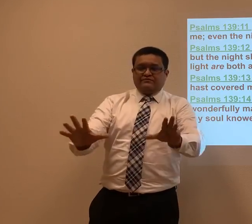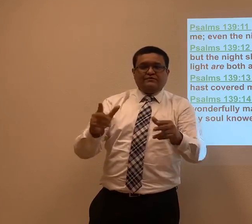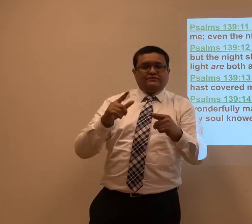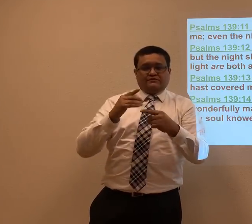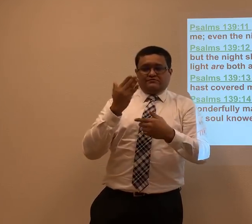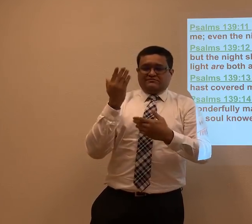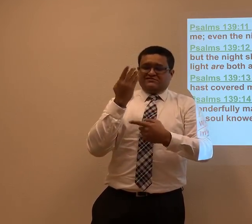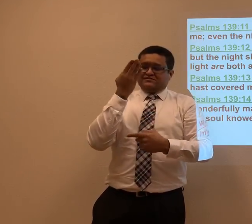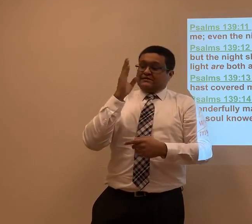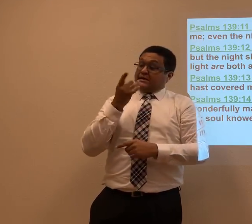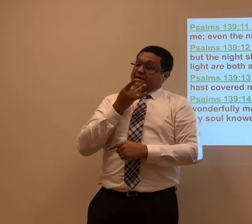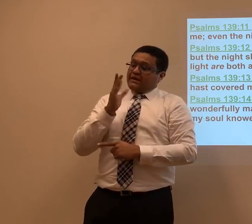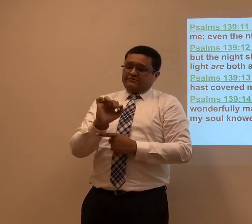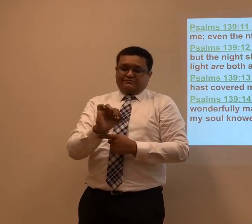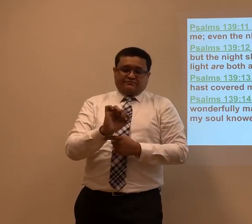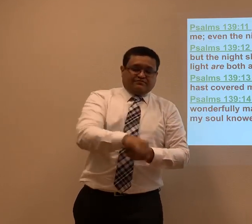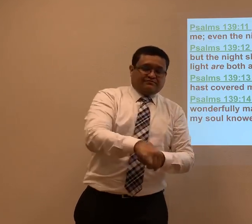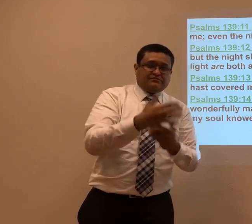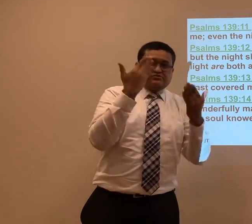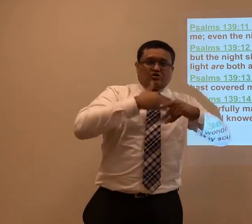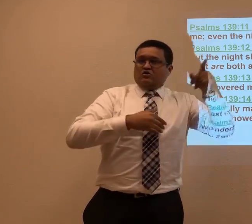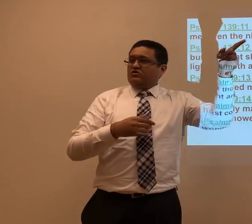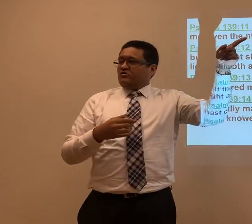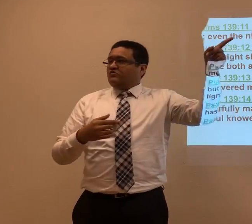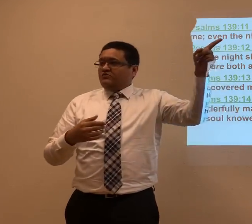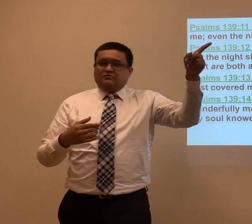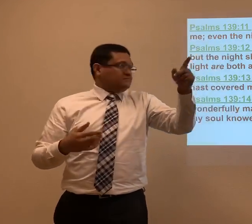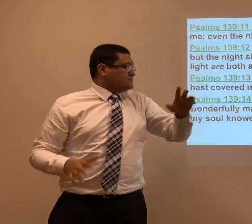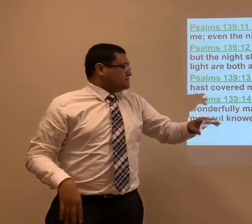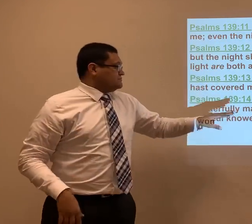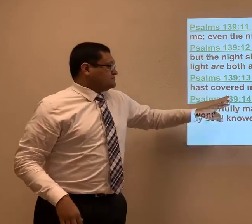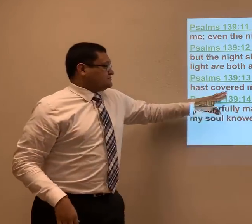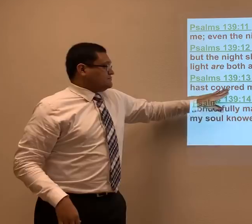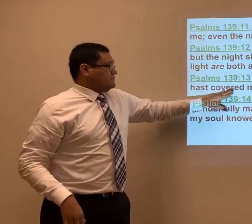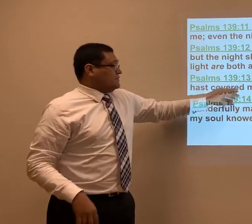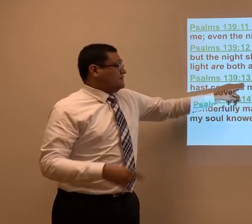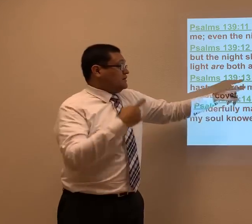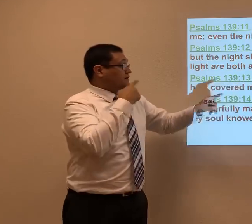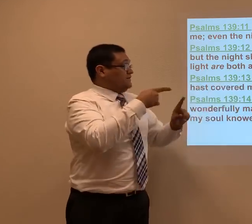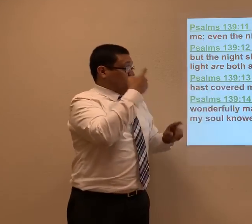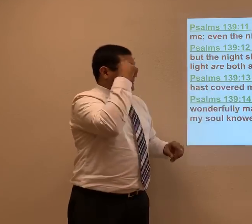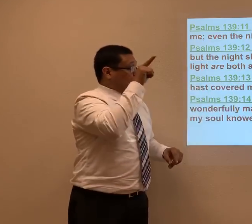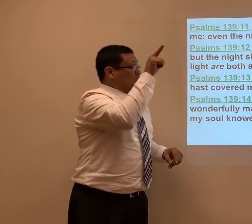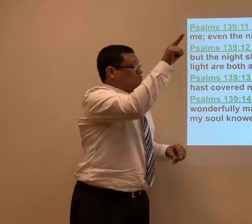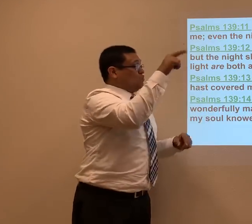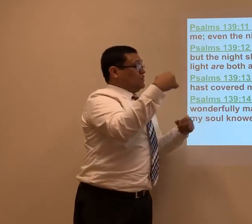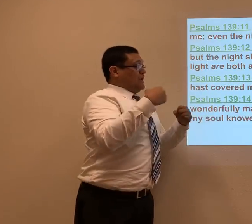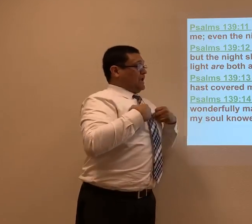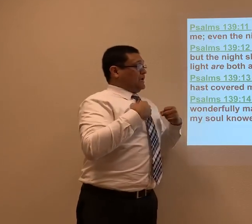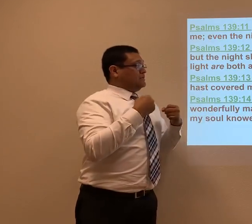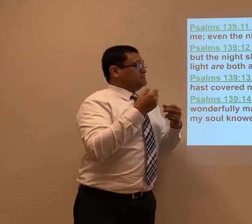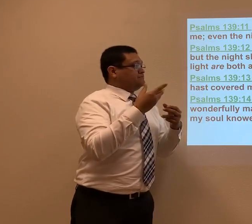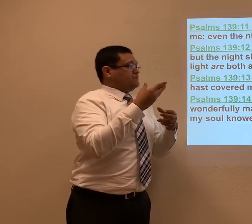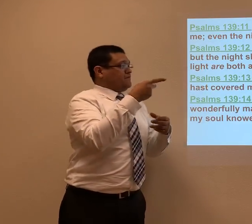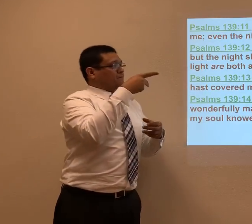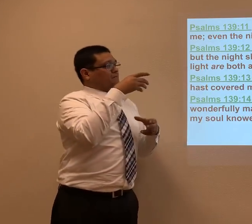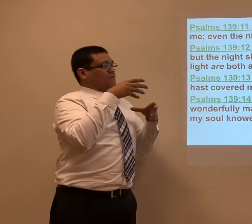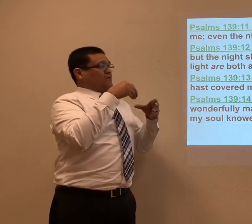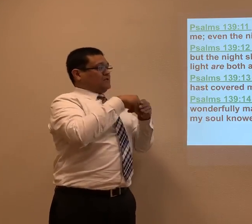during the day you have the sun shining and you can see where you're going. Well, God, he conquered the darkness. The verse 13 says,